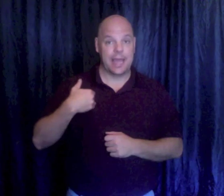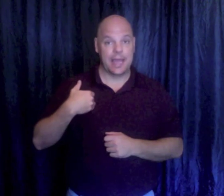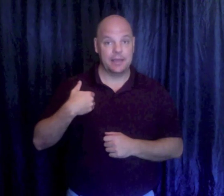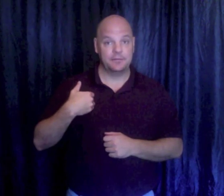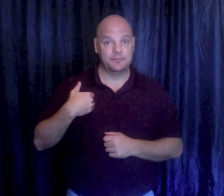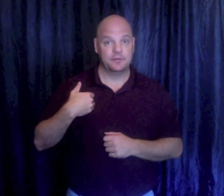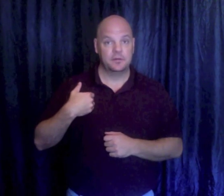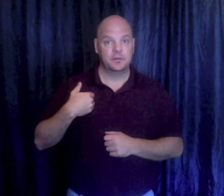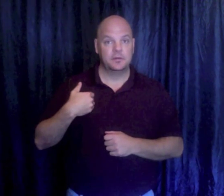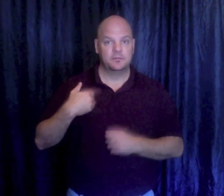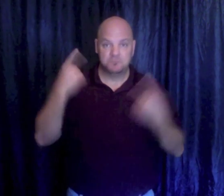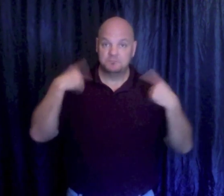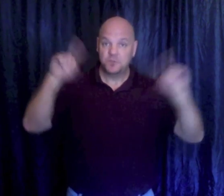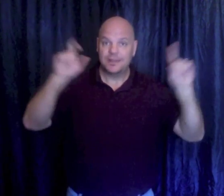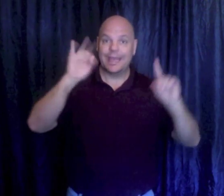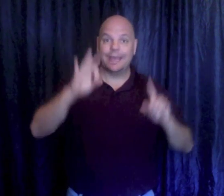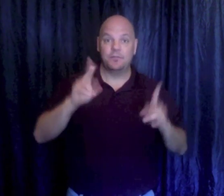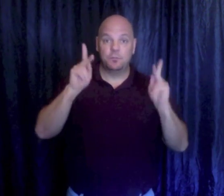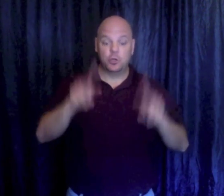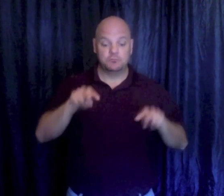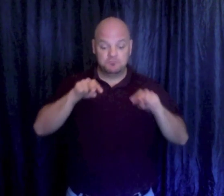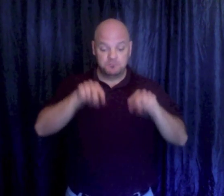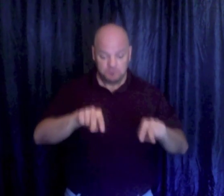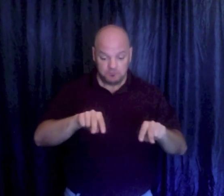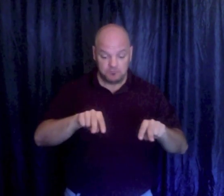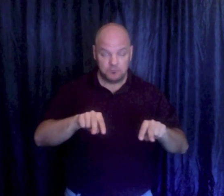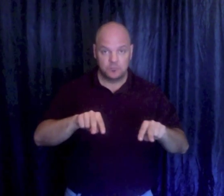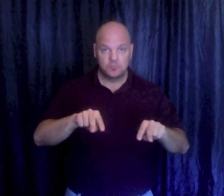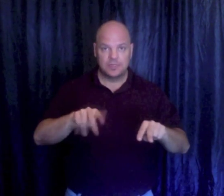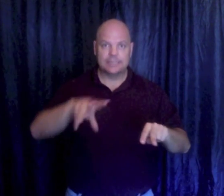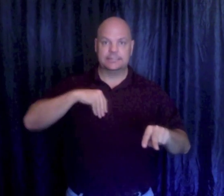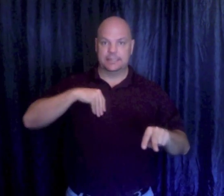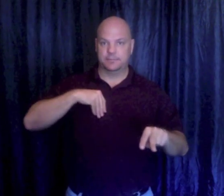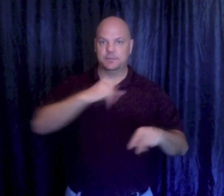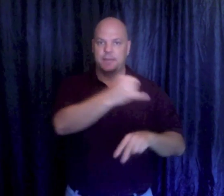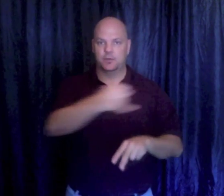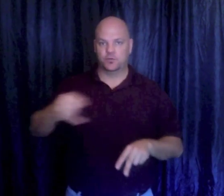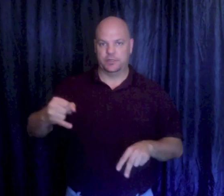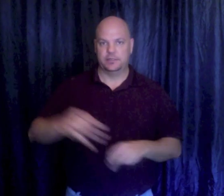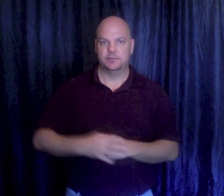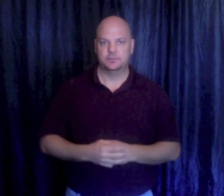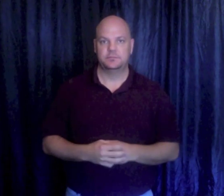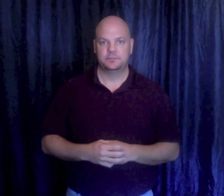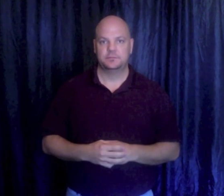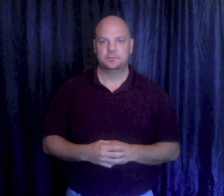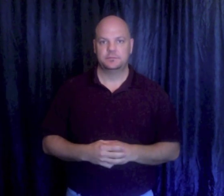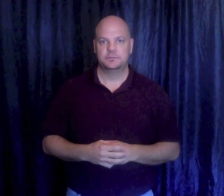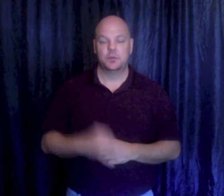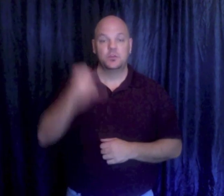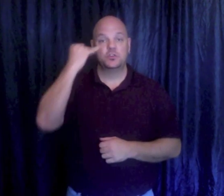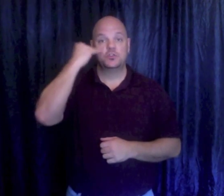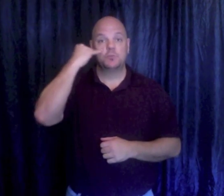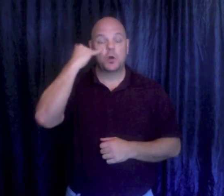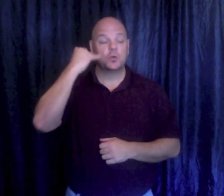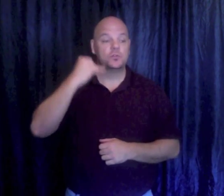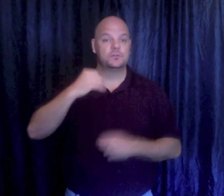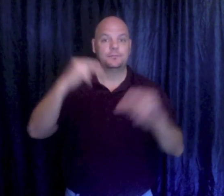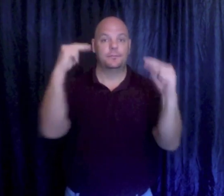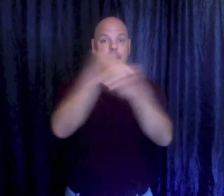the person who's looking at it accepts it, right? So if I'm the driver, when I look down